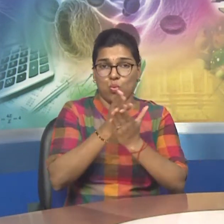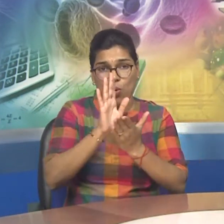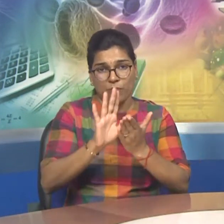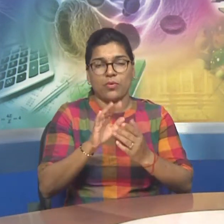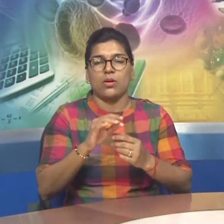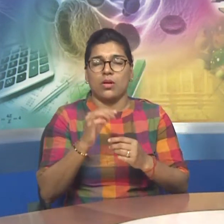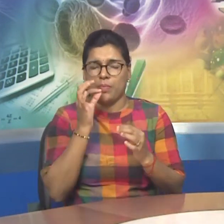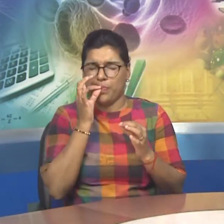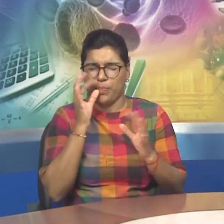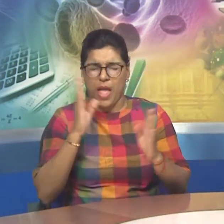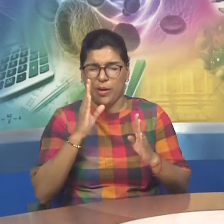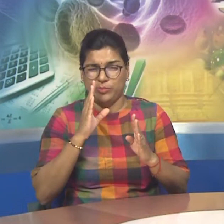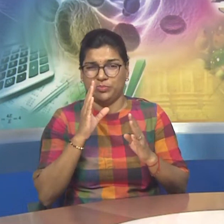Bitter,